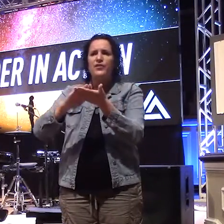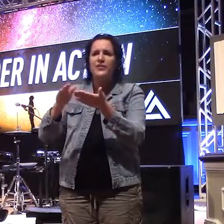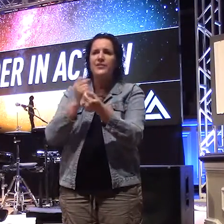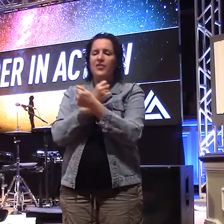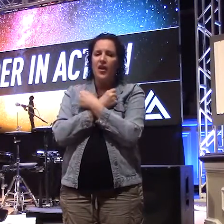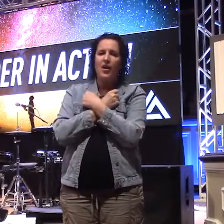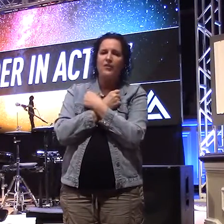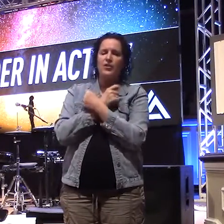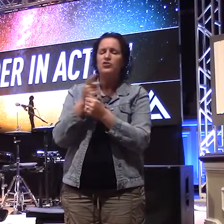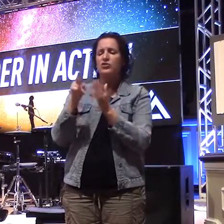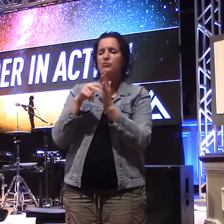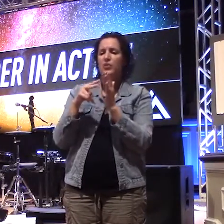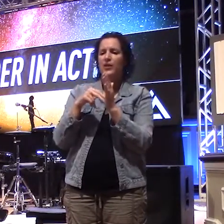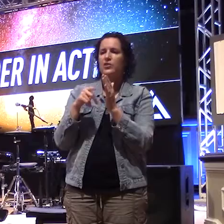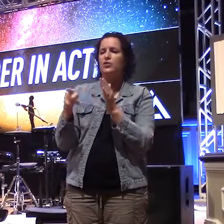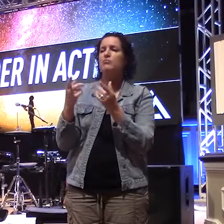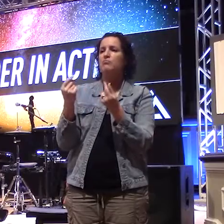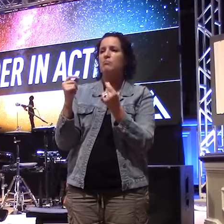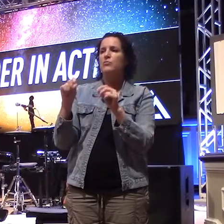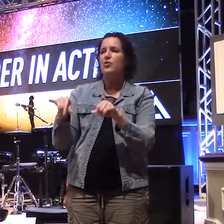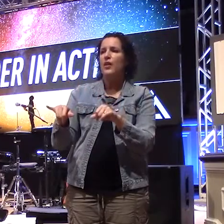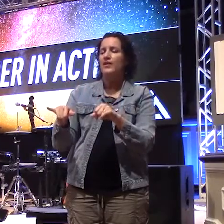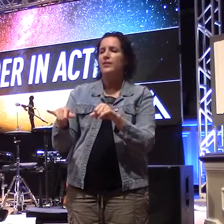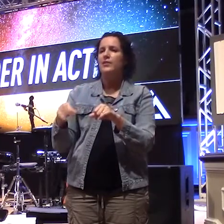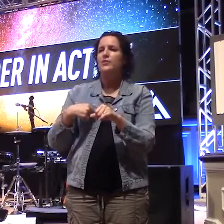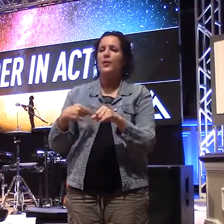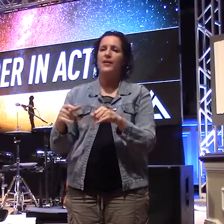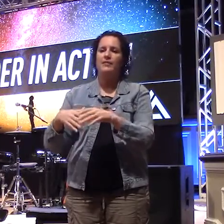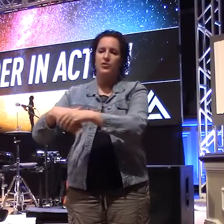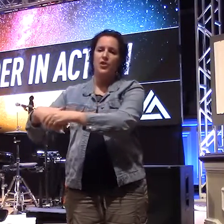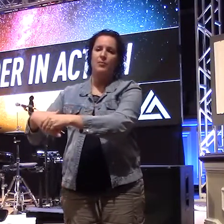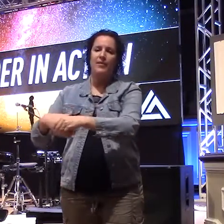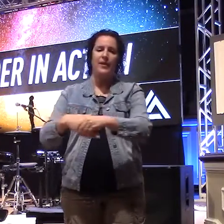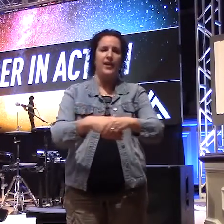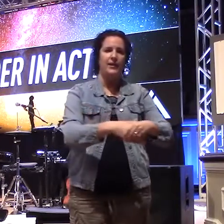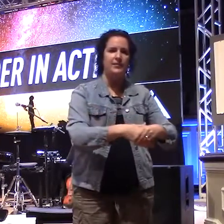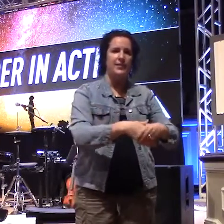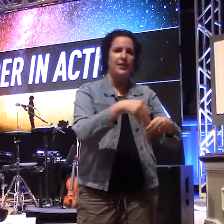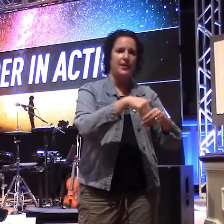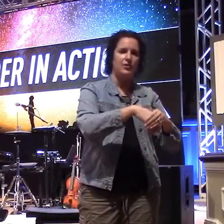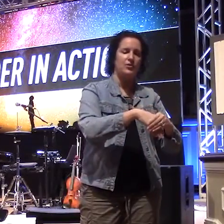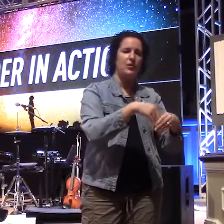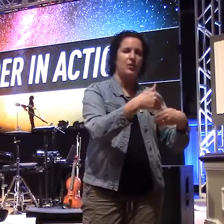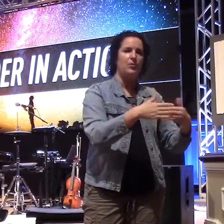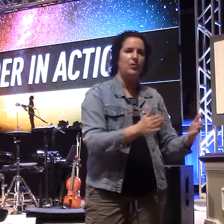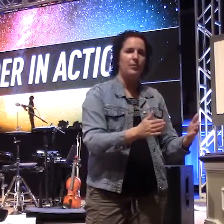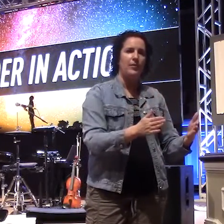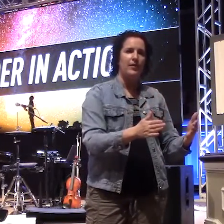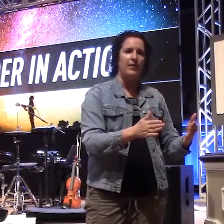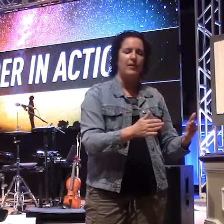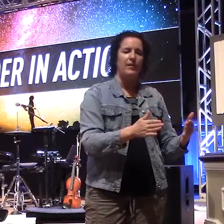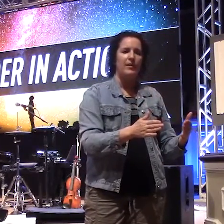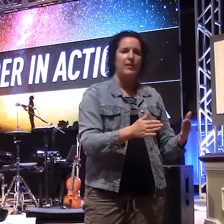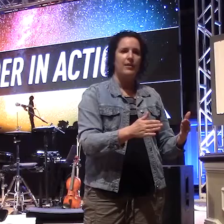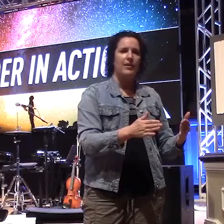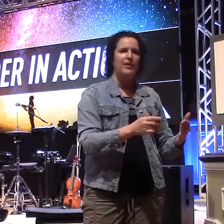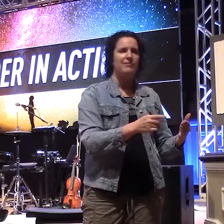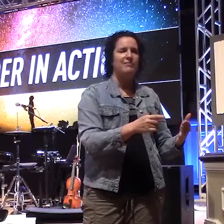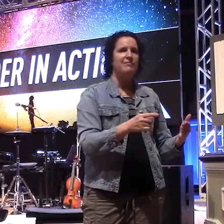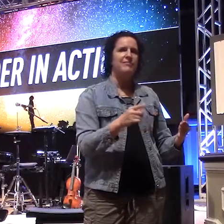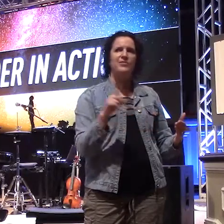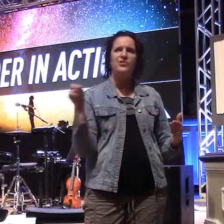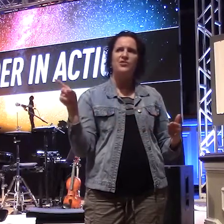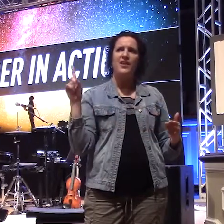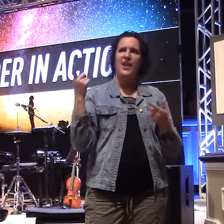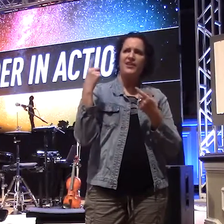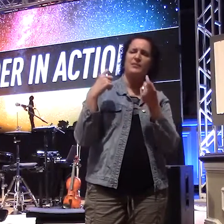it, and you can do it." So I took her by the hand and went back to her room, and I checked it out. She said, "Hey, what do you want?" She said, "He